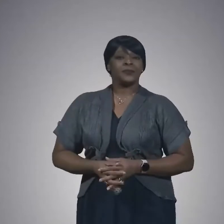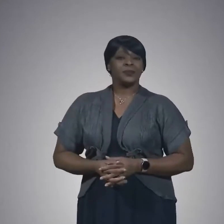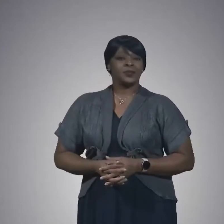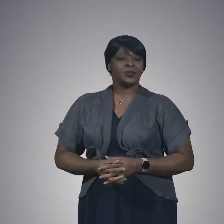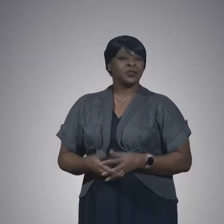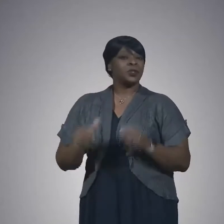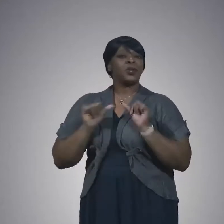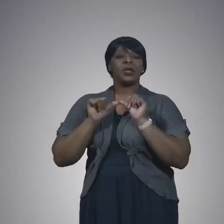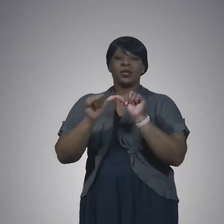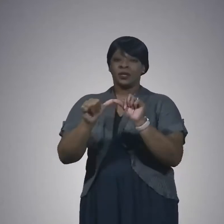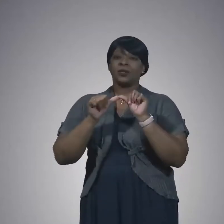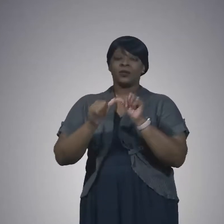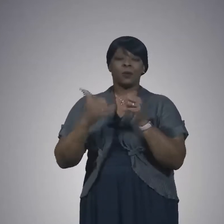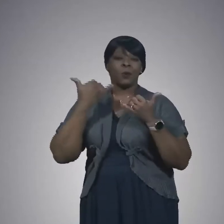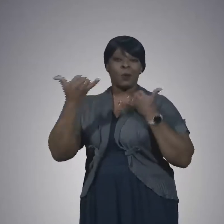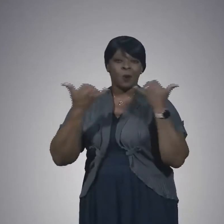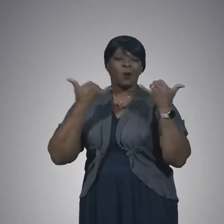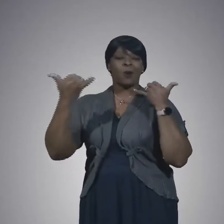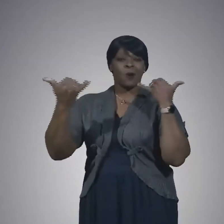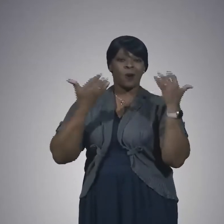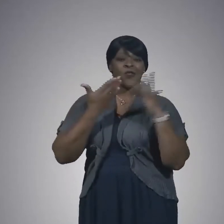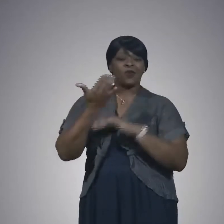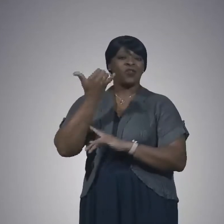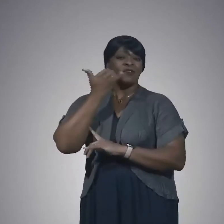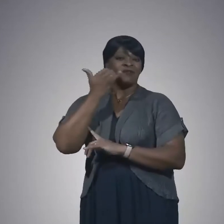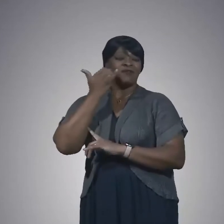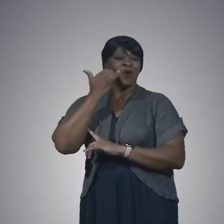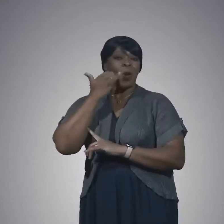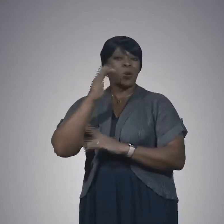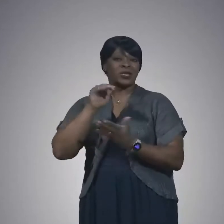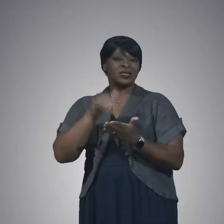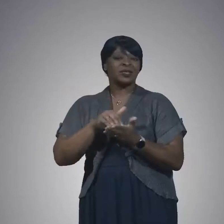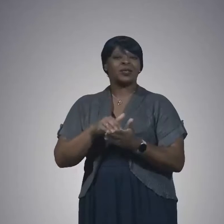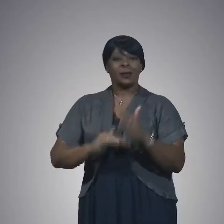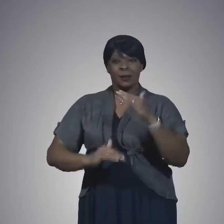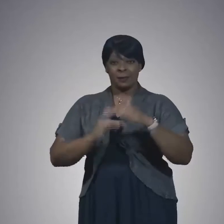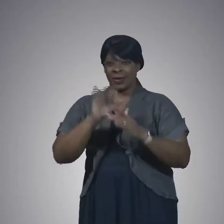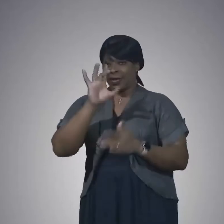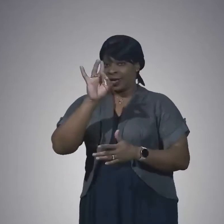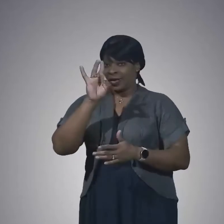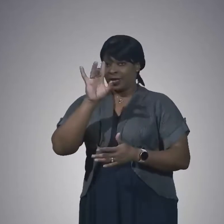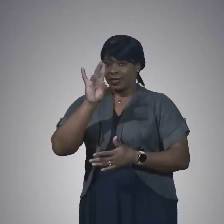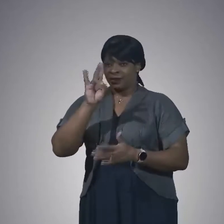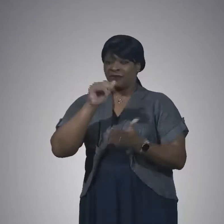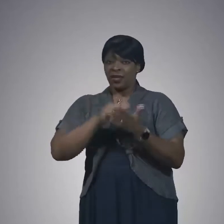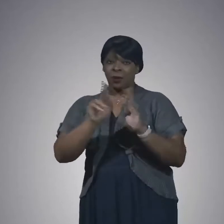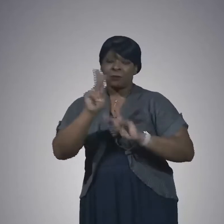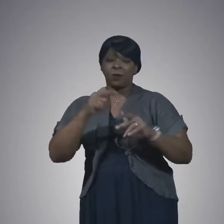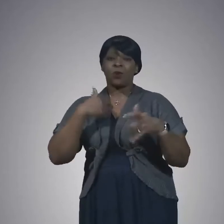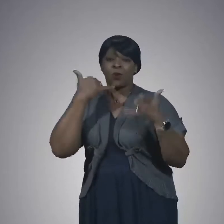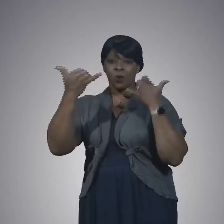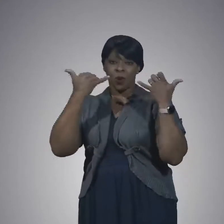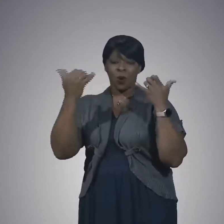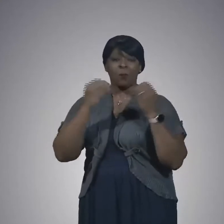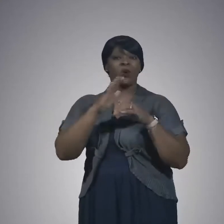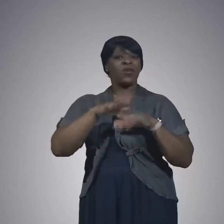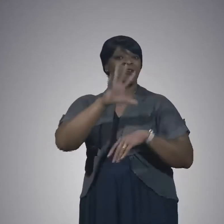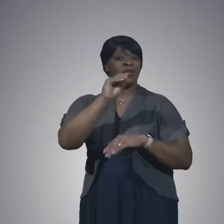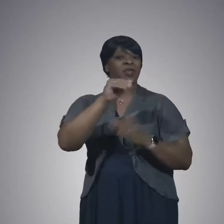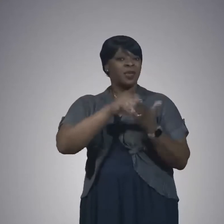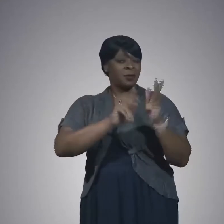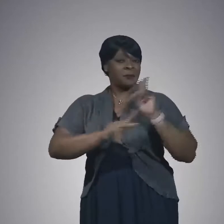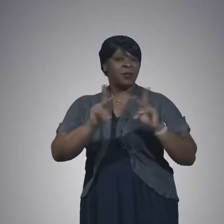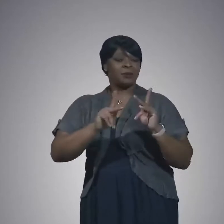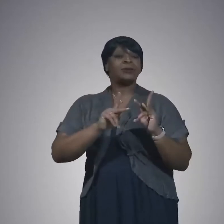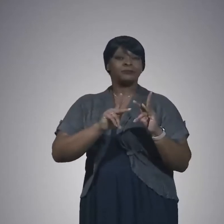we continue to call people via our phone bank. Now we're up to 87,000 people we've called, and more than 50,000 people have